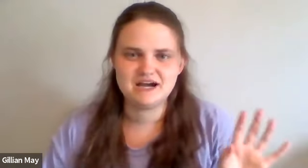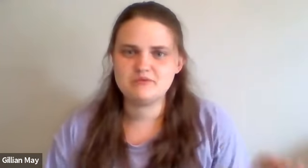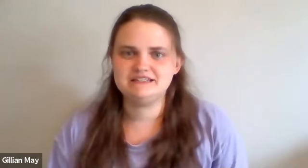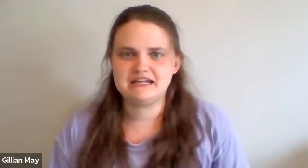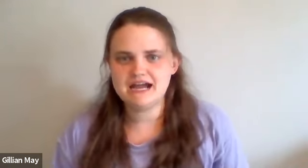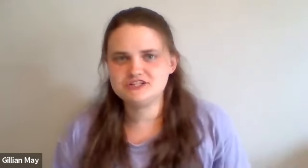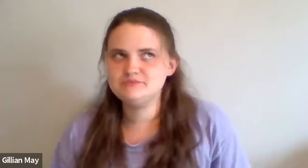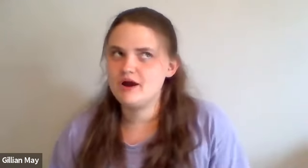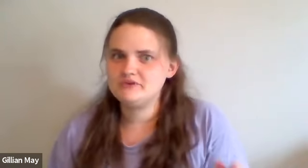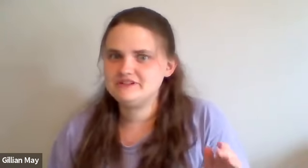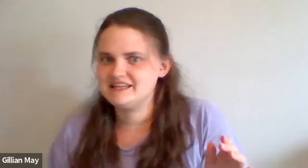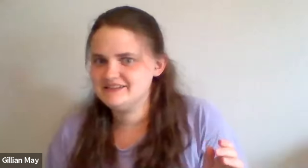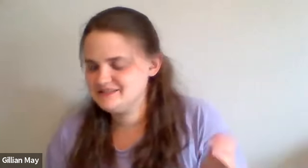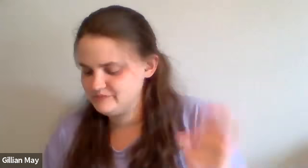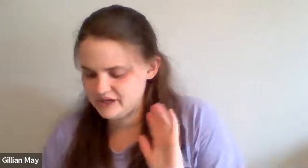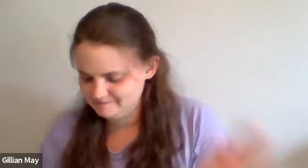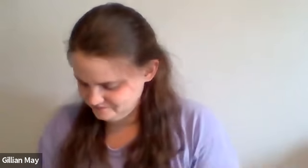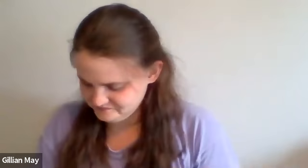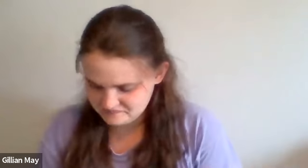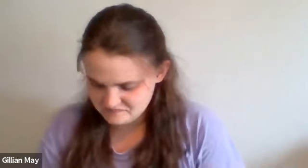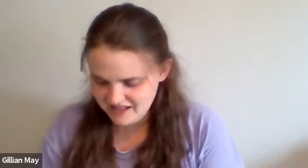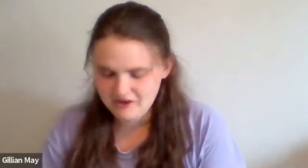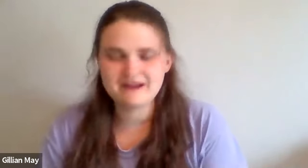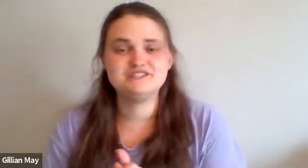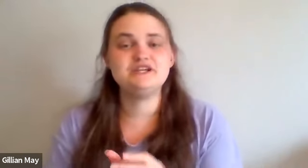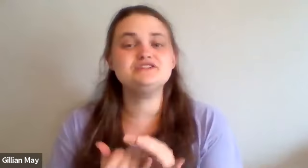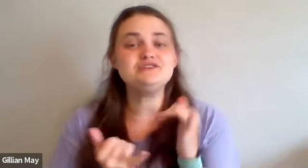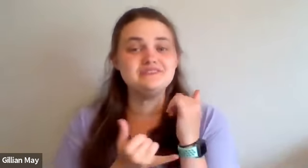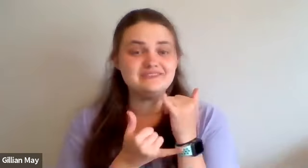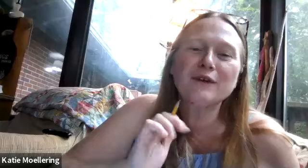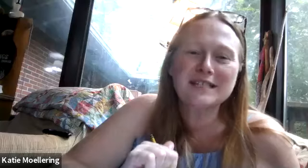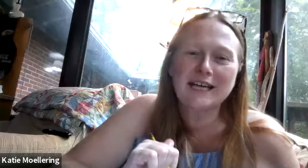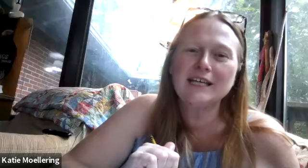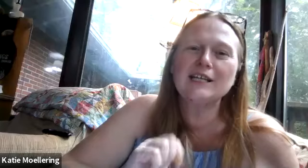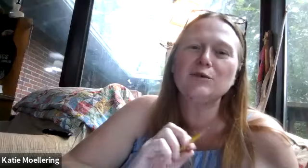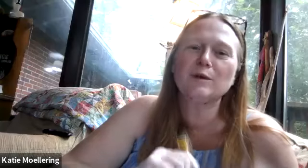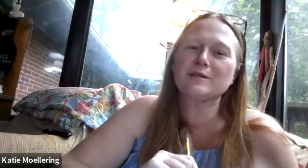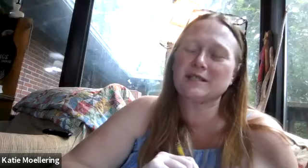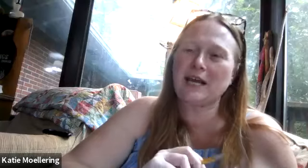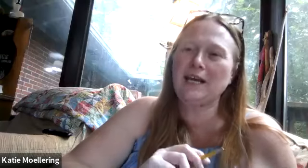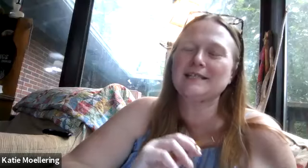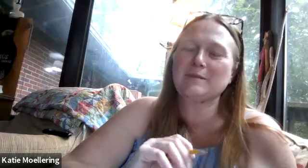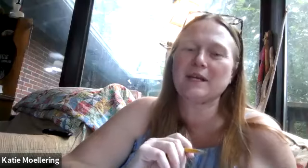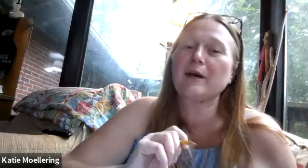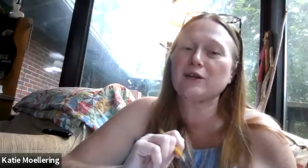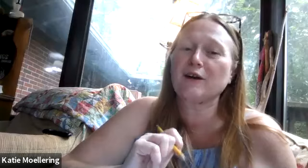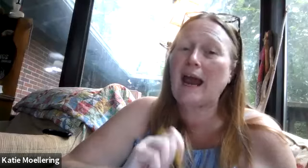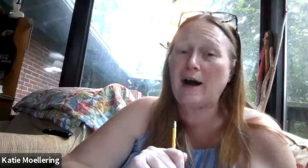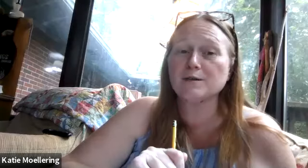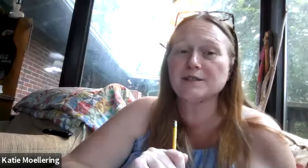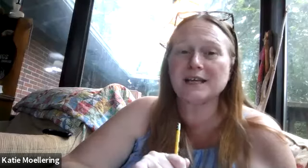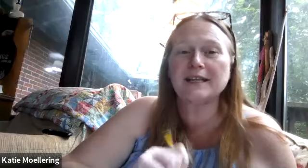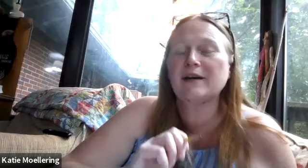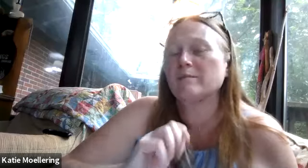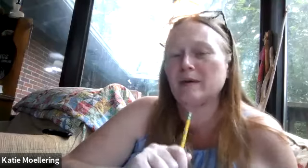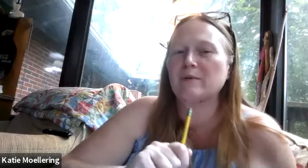I'm like, did I actually properly say this? But all right, so okay, here's I thought for a second you were saying something about your house, and then I remembered